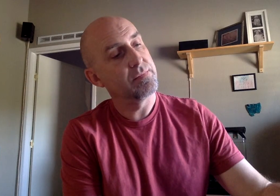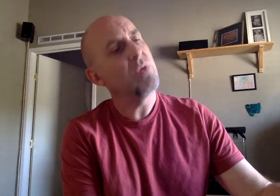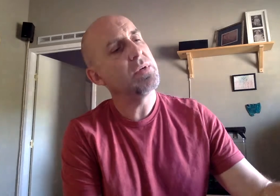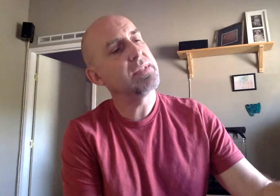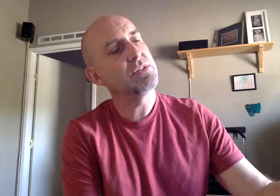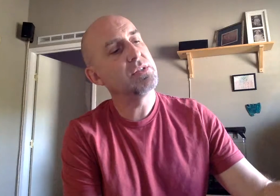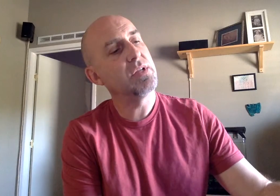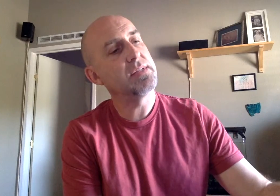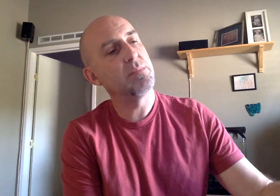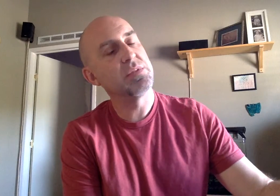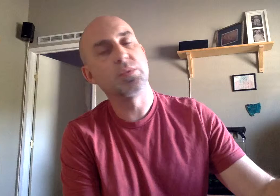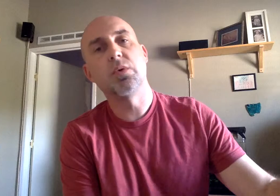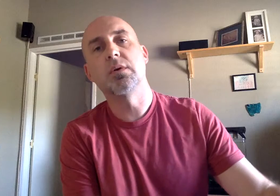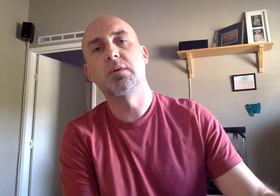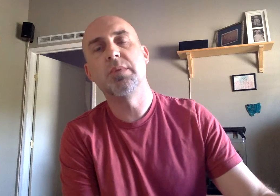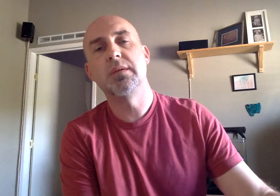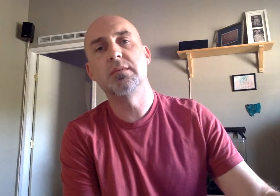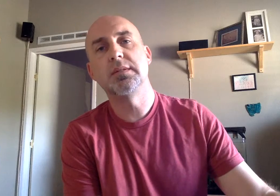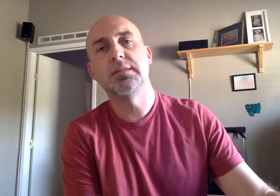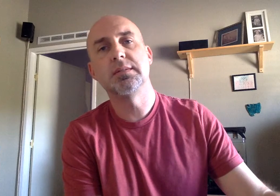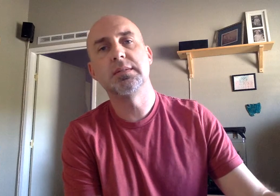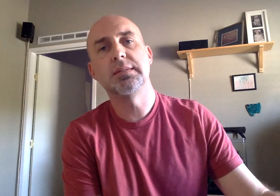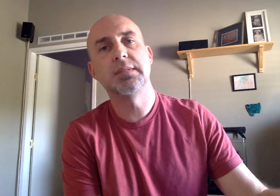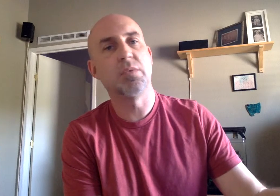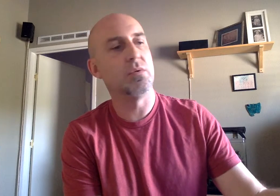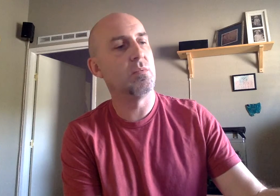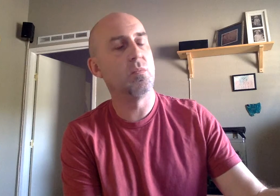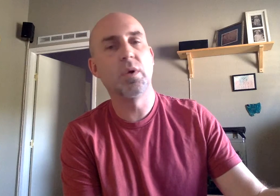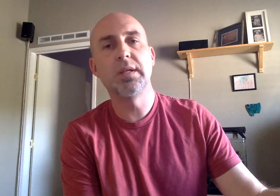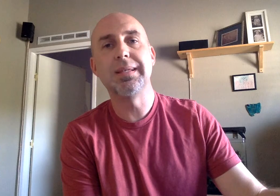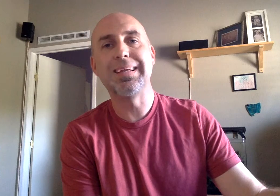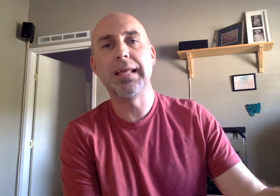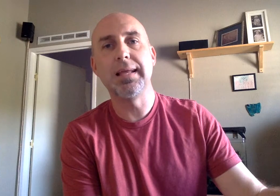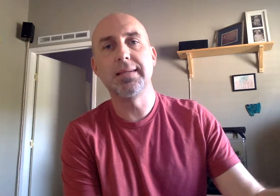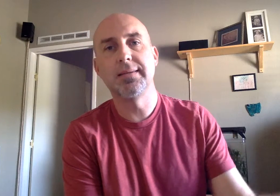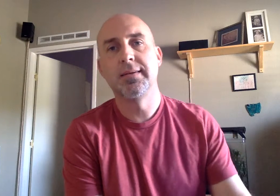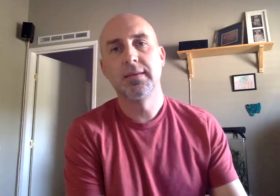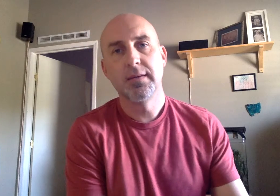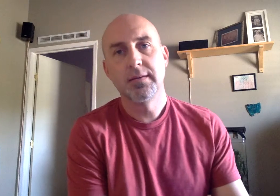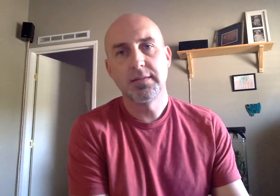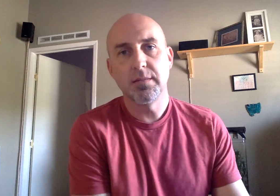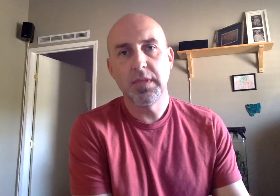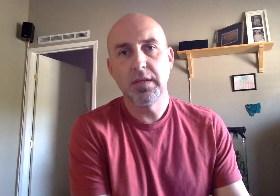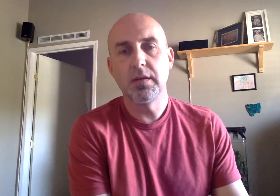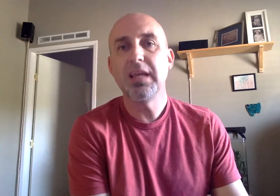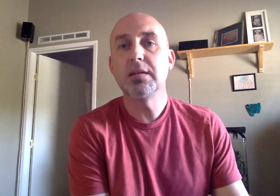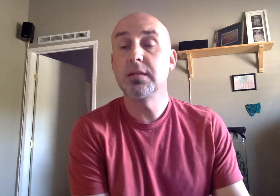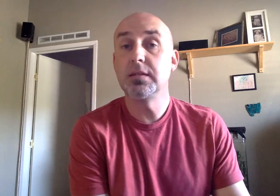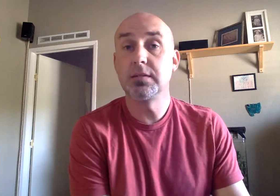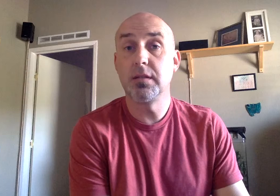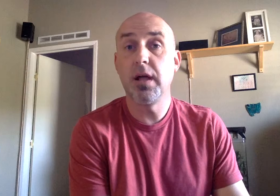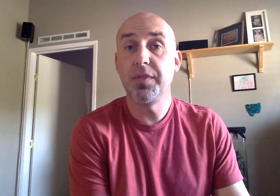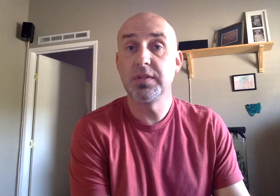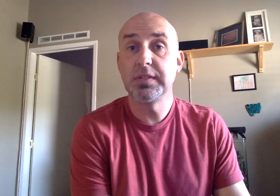No, it's actually not set up as a rhetorical, but it's similar. We're going to negate something. ASL does this a lot. They'll say